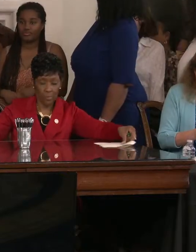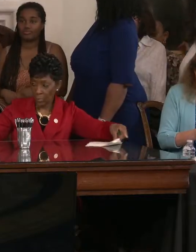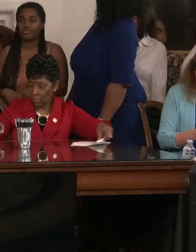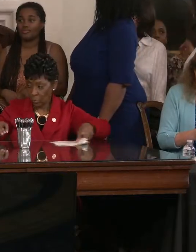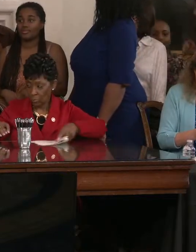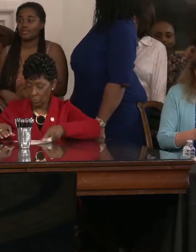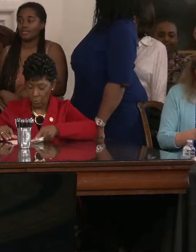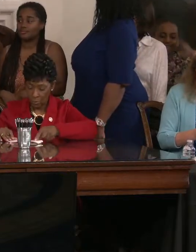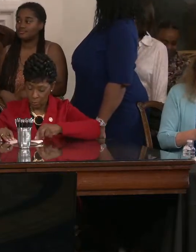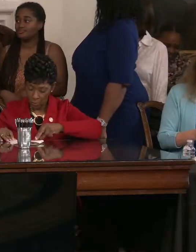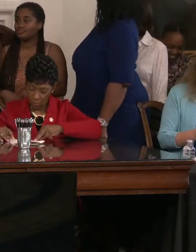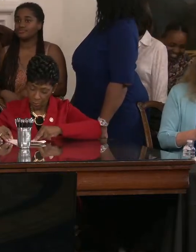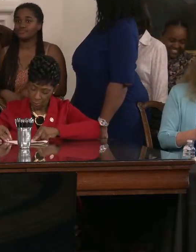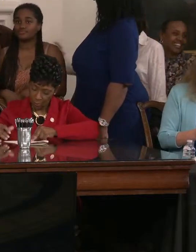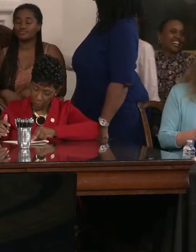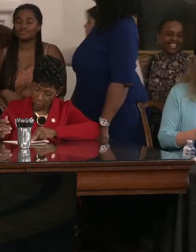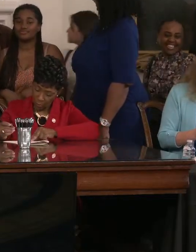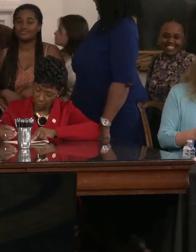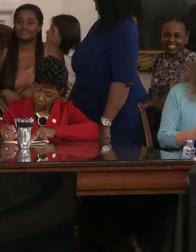Good.